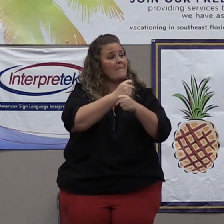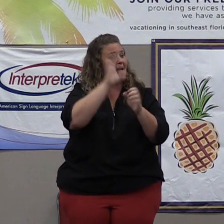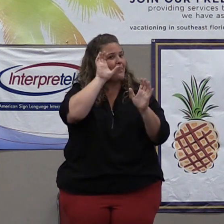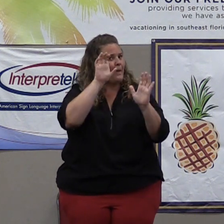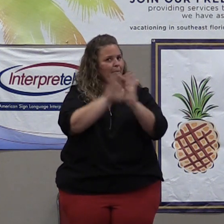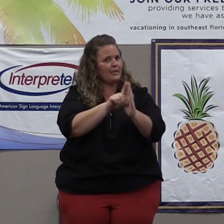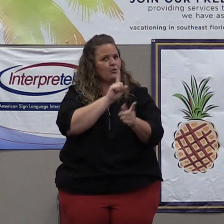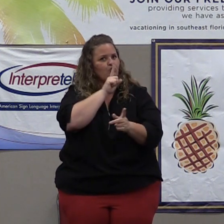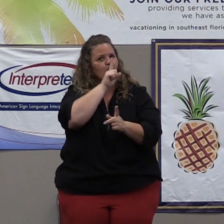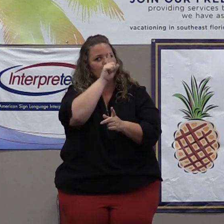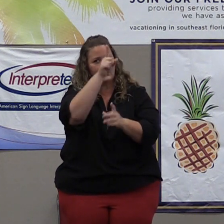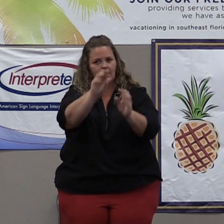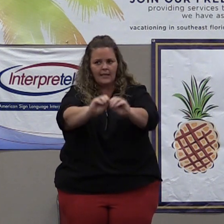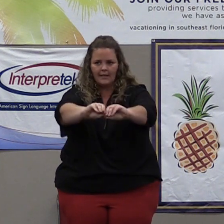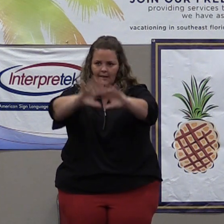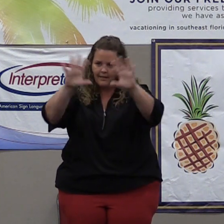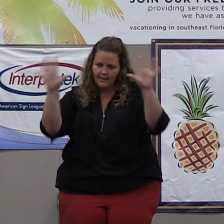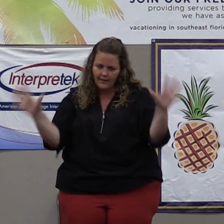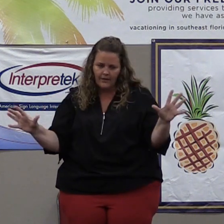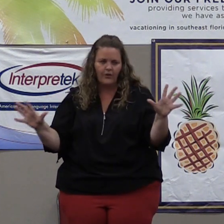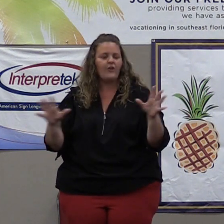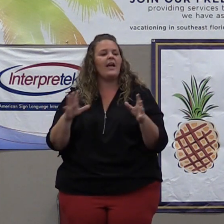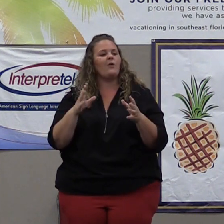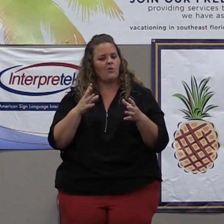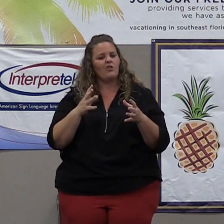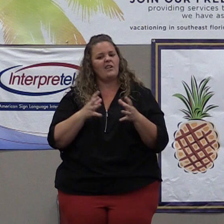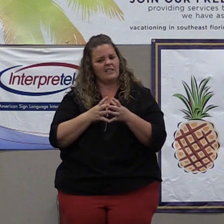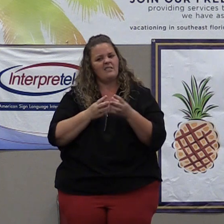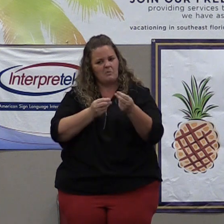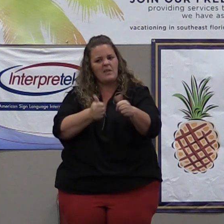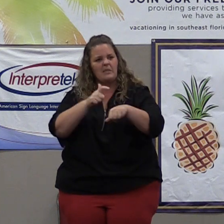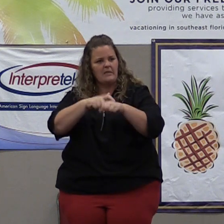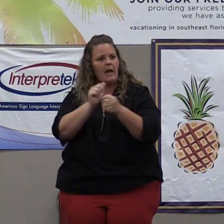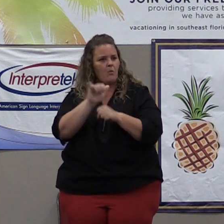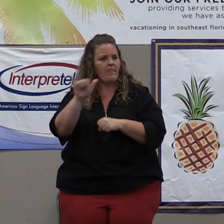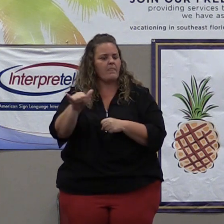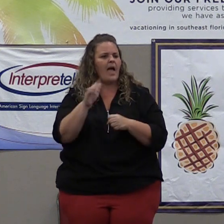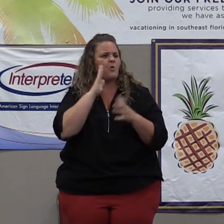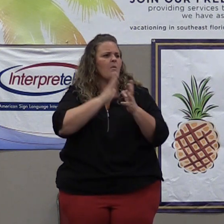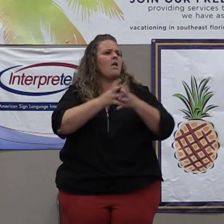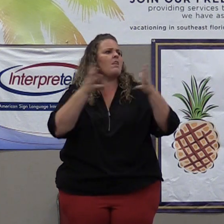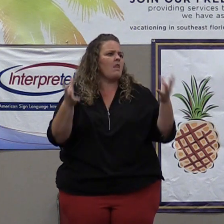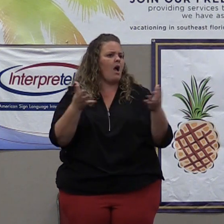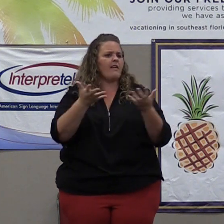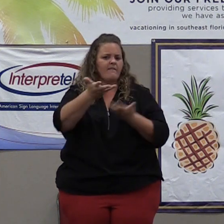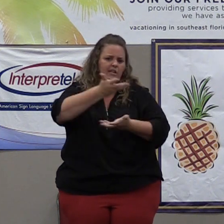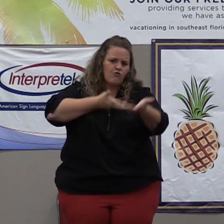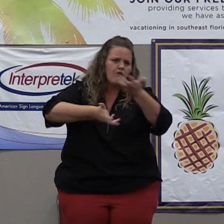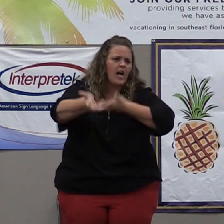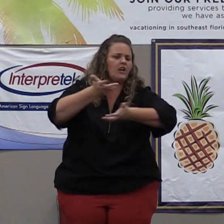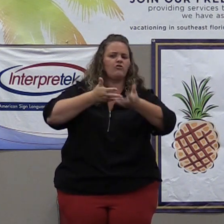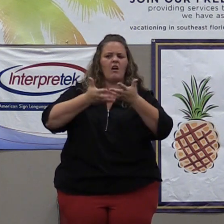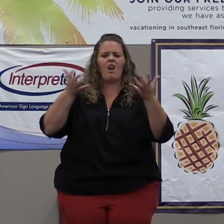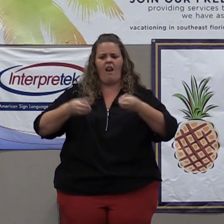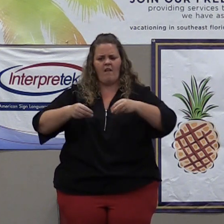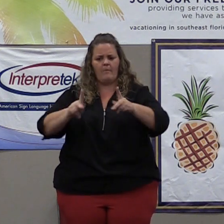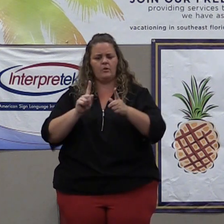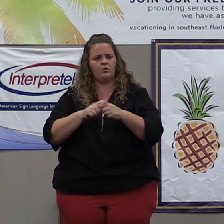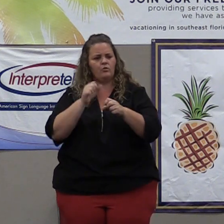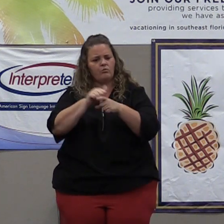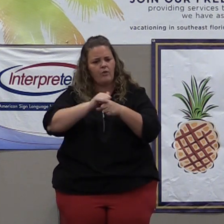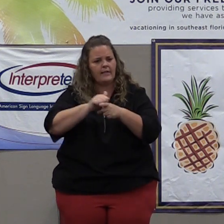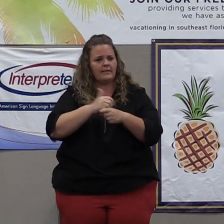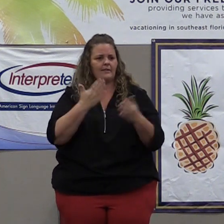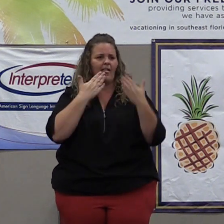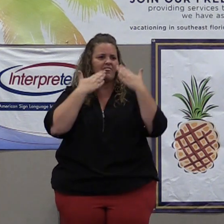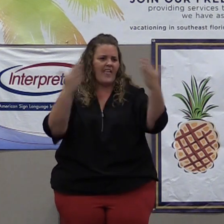pictures really super clear. And we're going to spend a long time working on this, and there'll be a lot of interaction and a lot of opportunity to produce and practice.